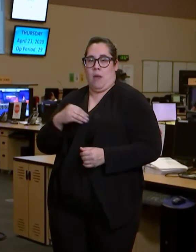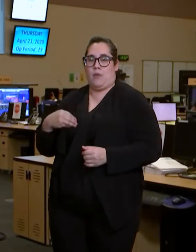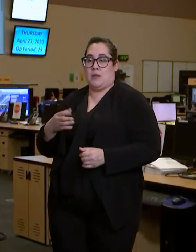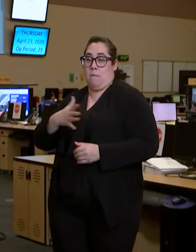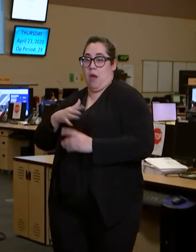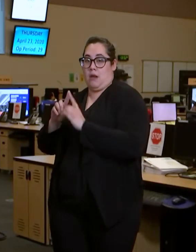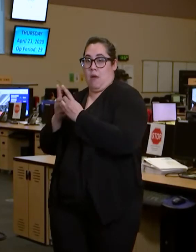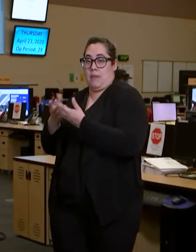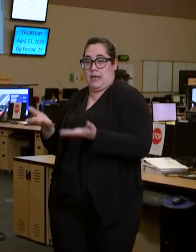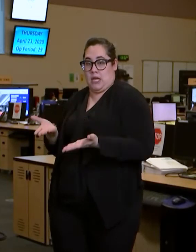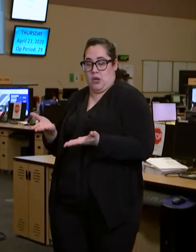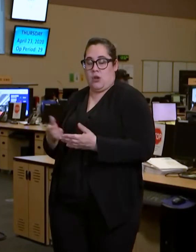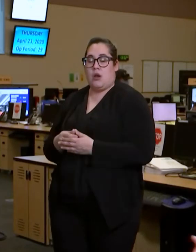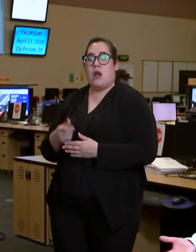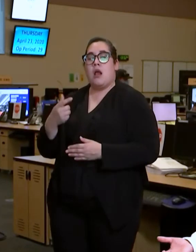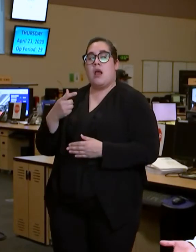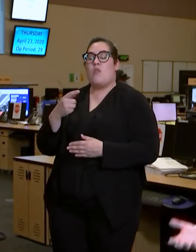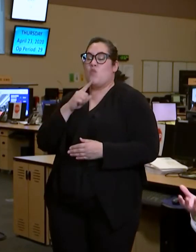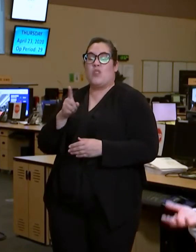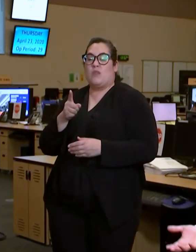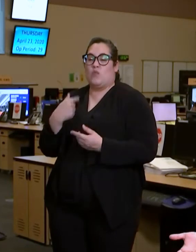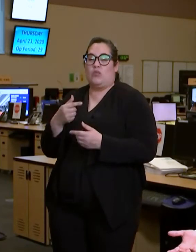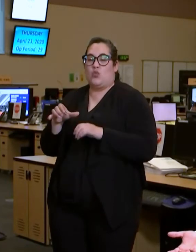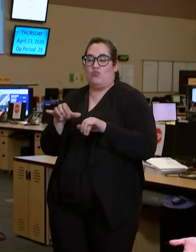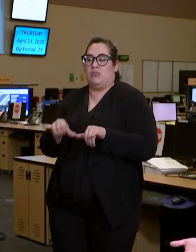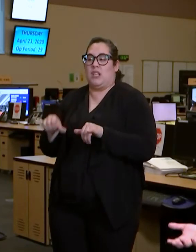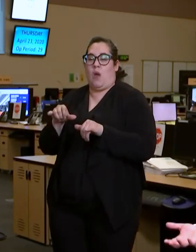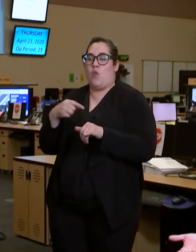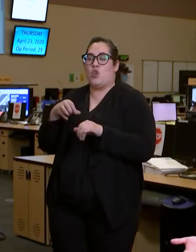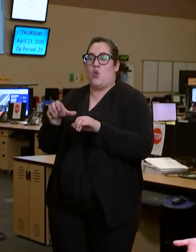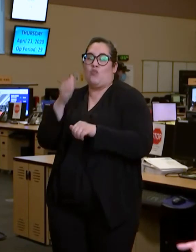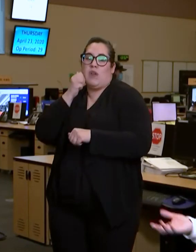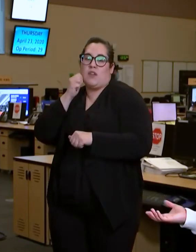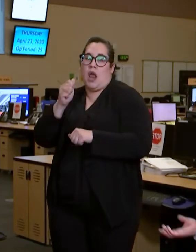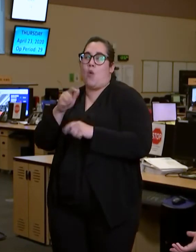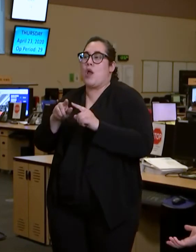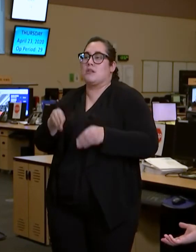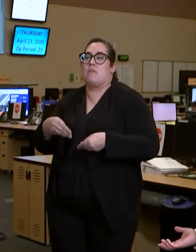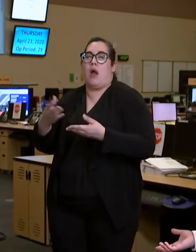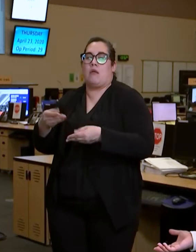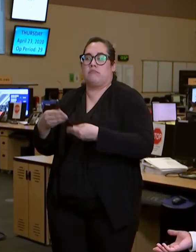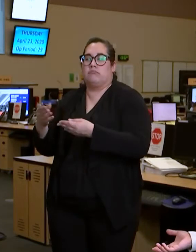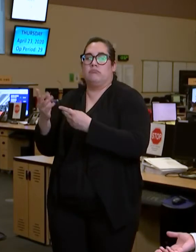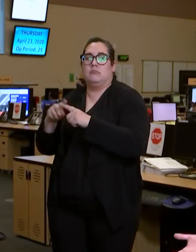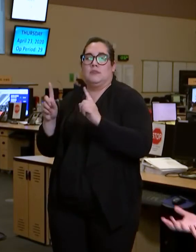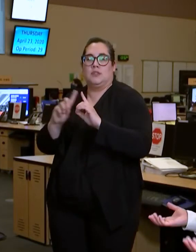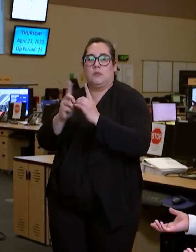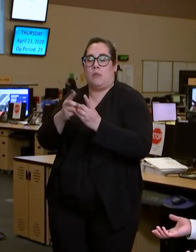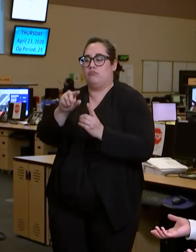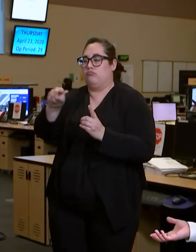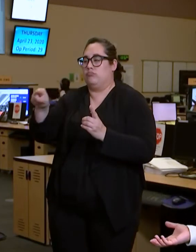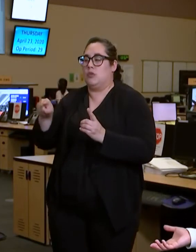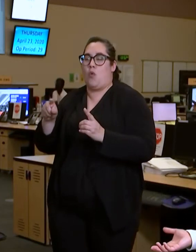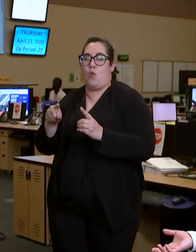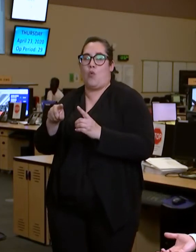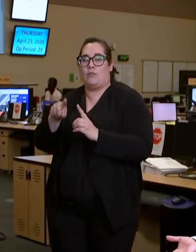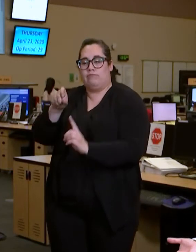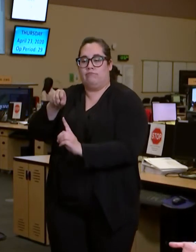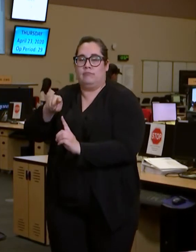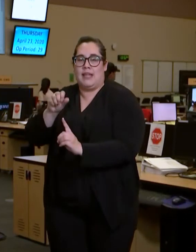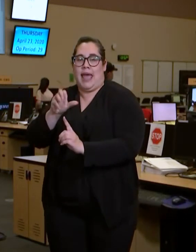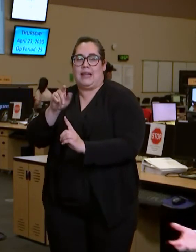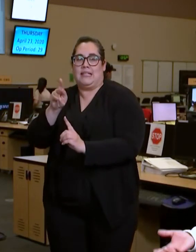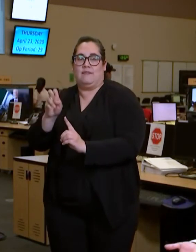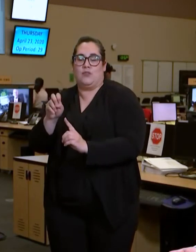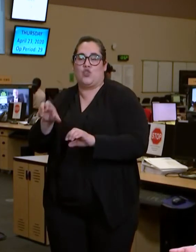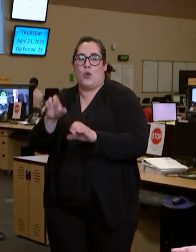from my department here. And essentially we're doing the same thing as we do on our day-to-day. We're supplying all the departments that are activated during this